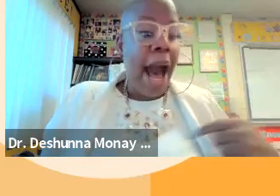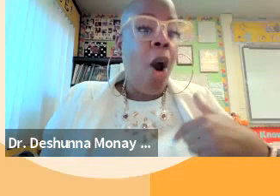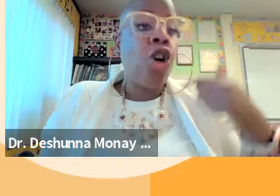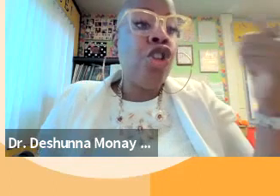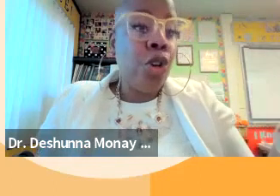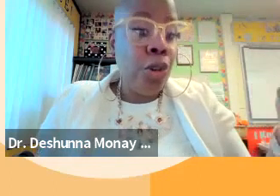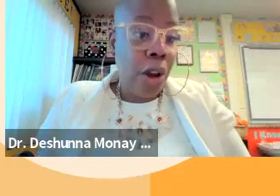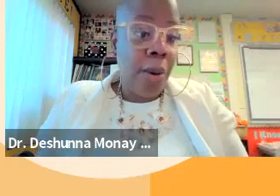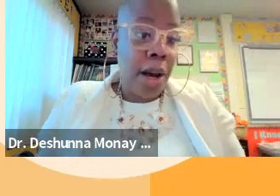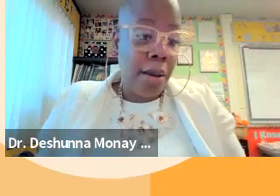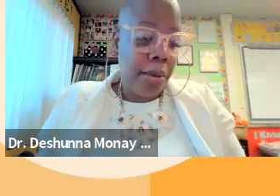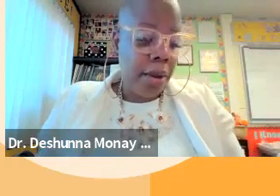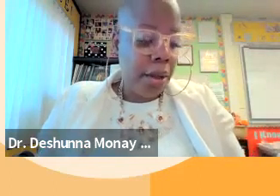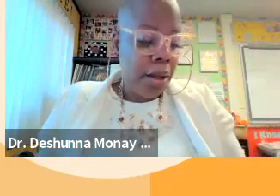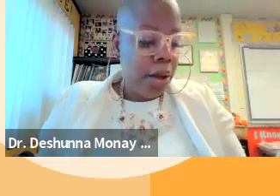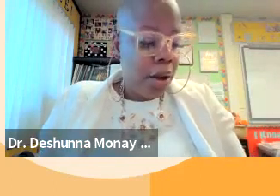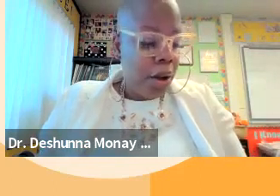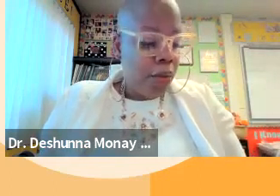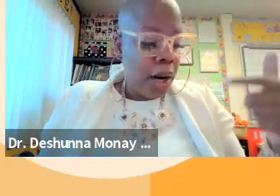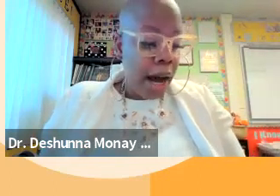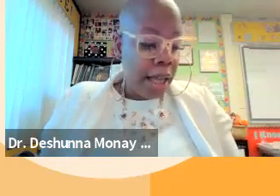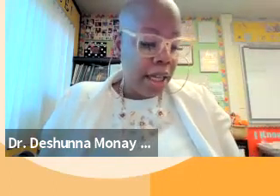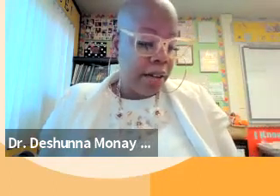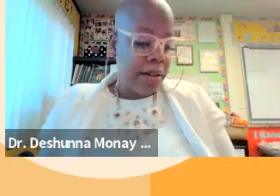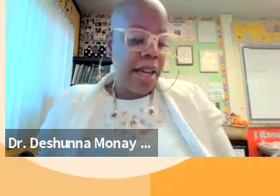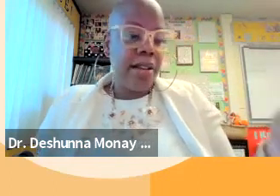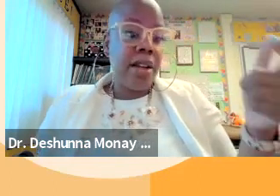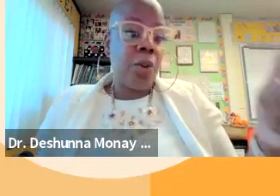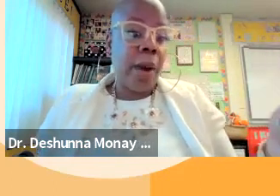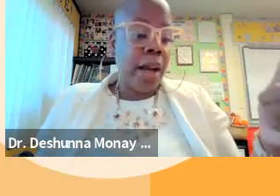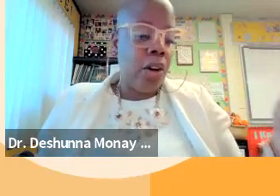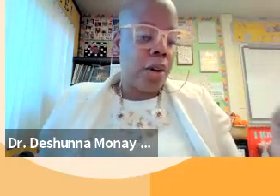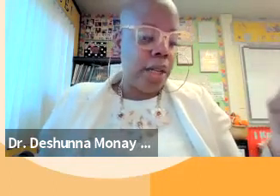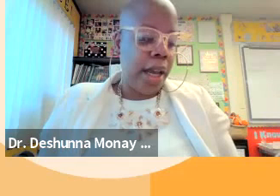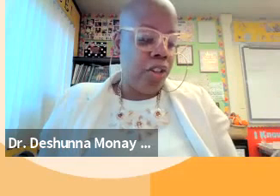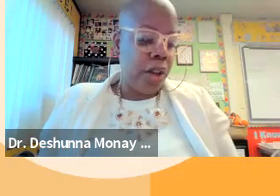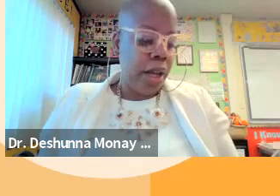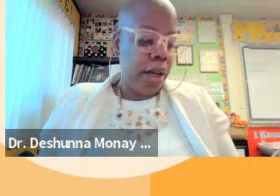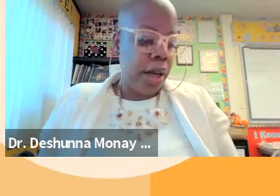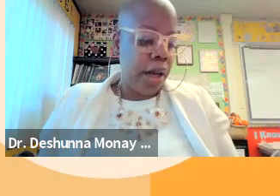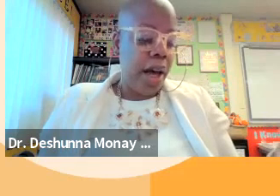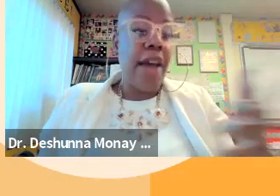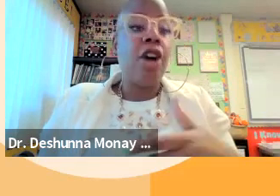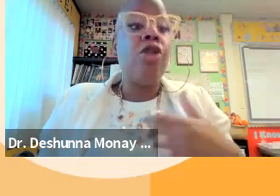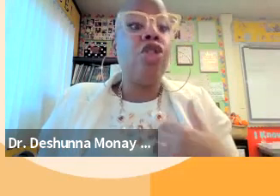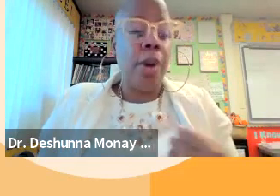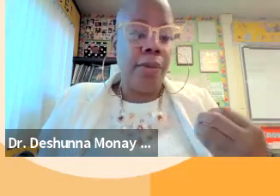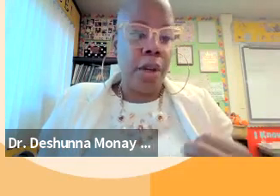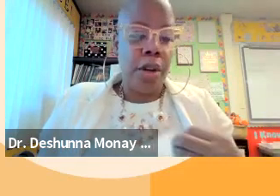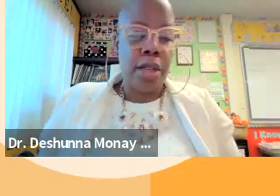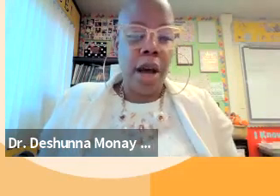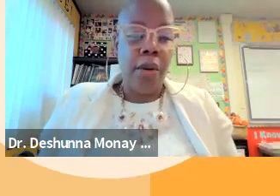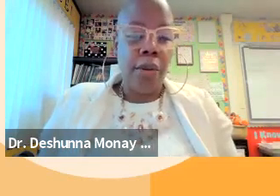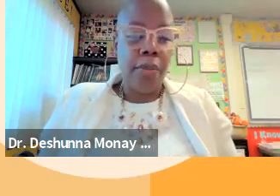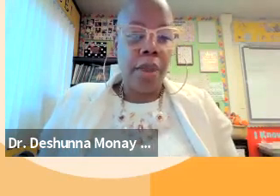So how you show up for others is a direct correlation of how you show up